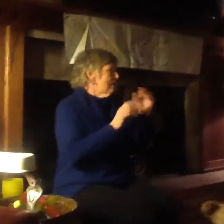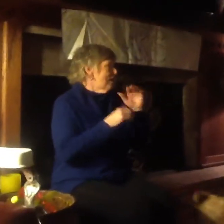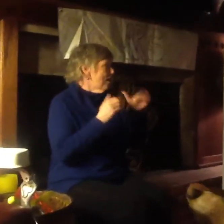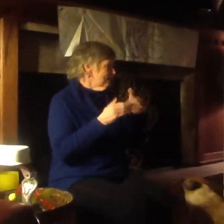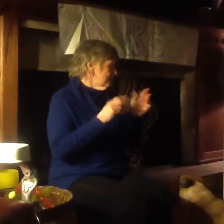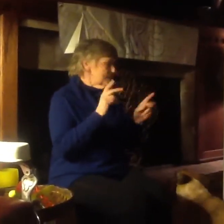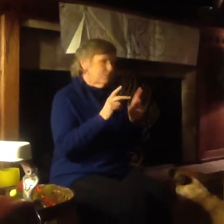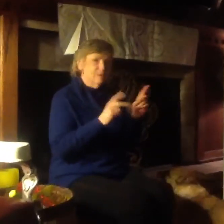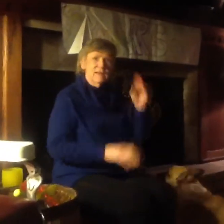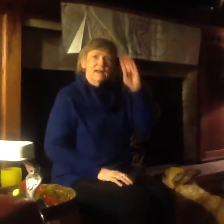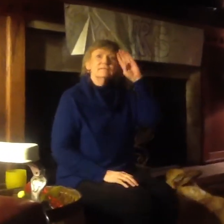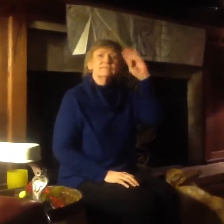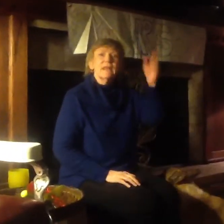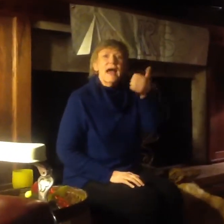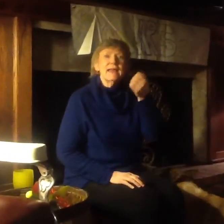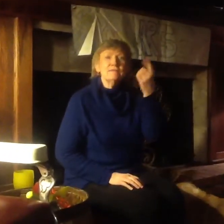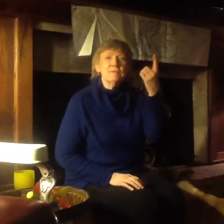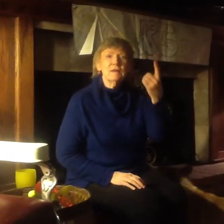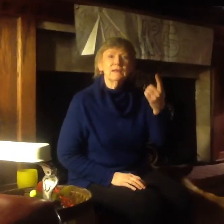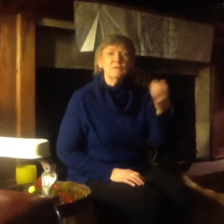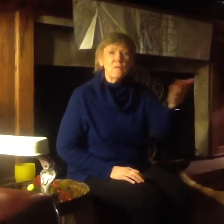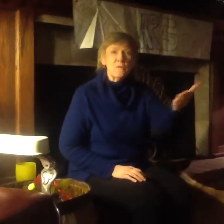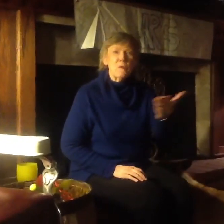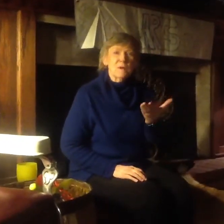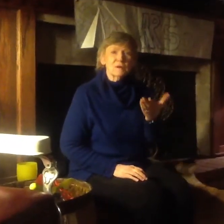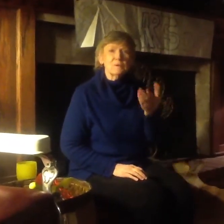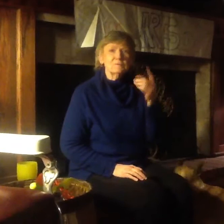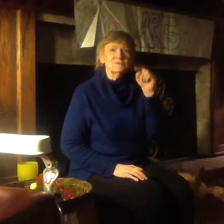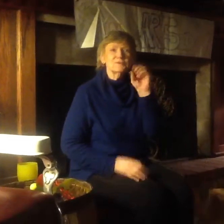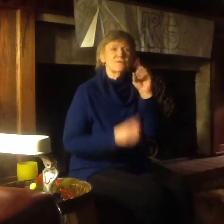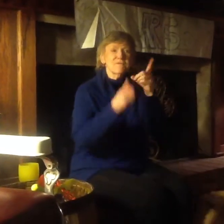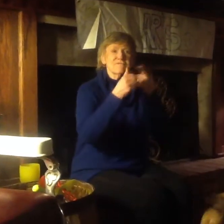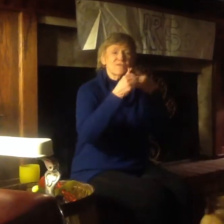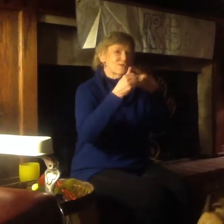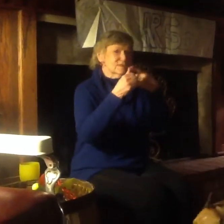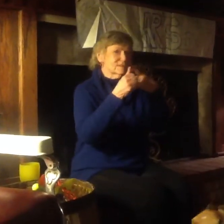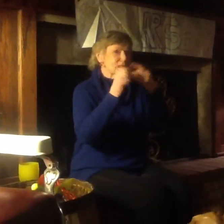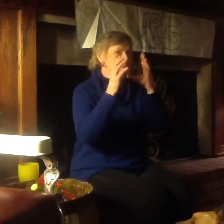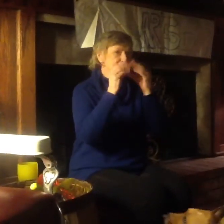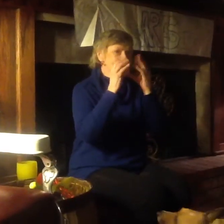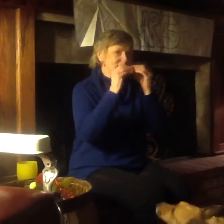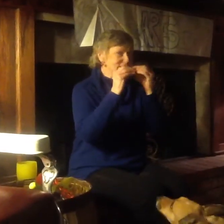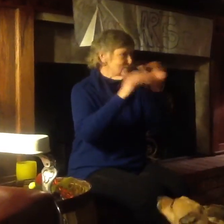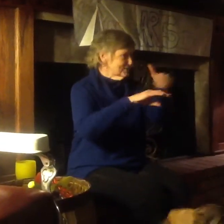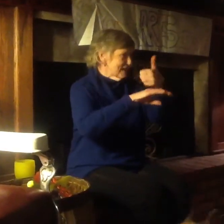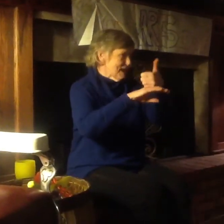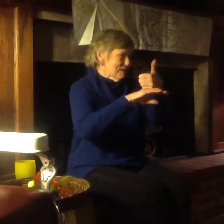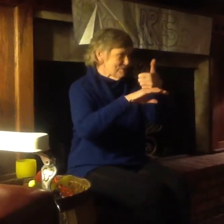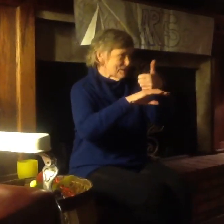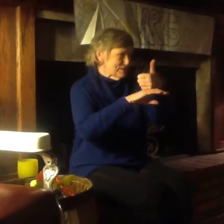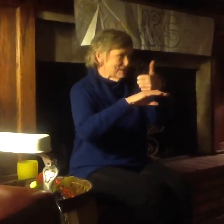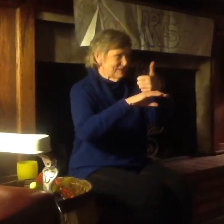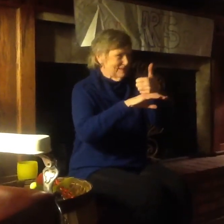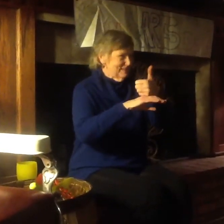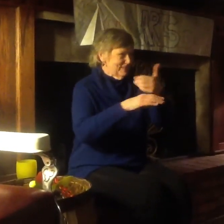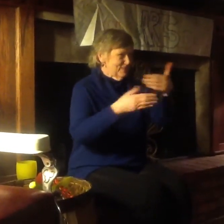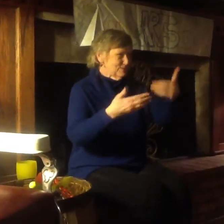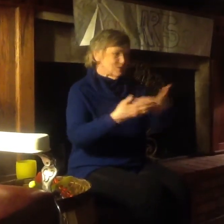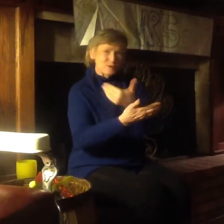All of the people. Hi everybody. Welcome to the first meeting to set up the